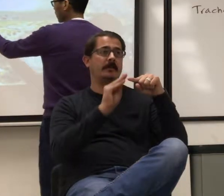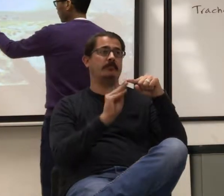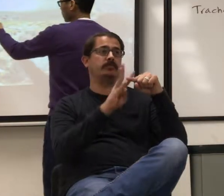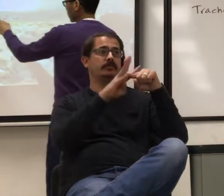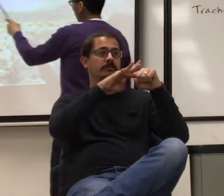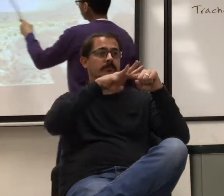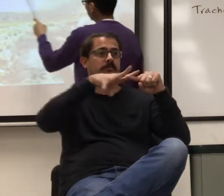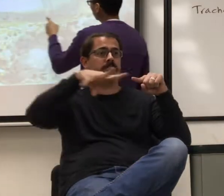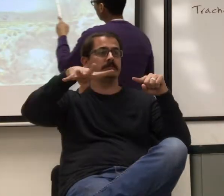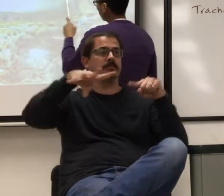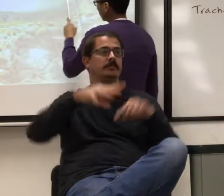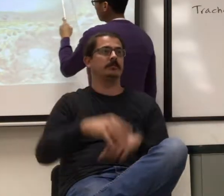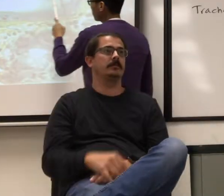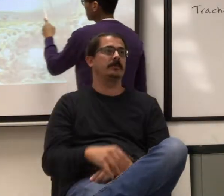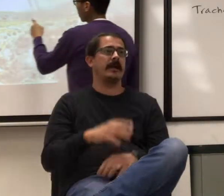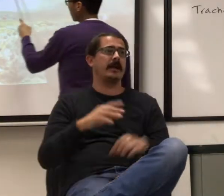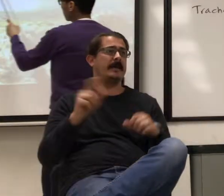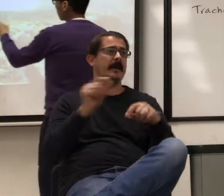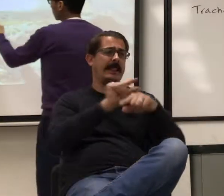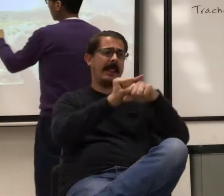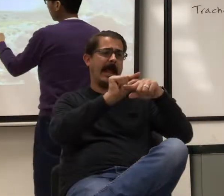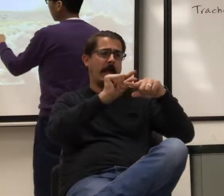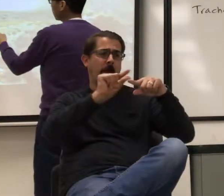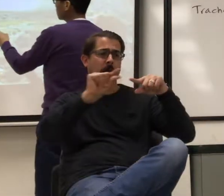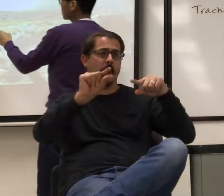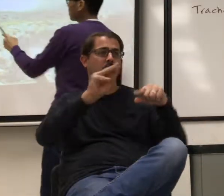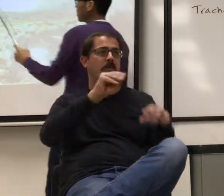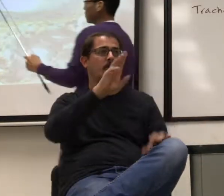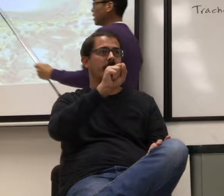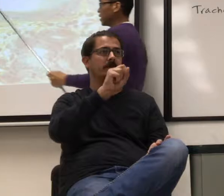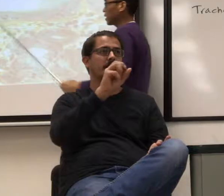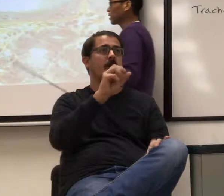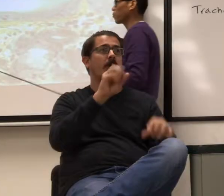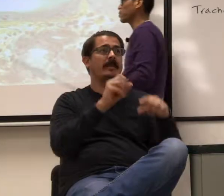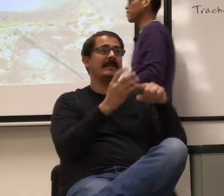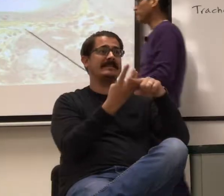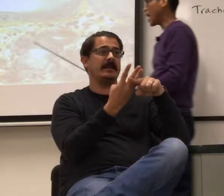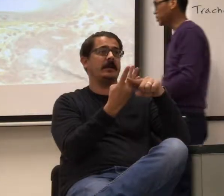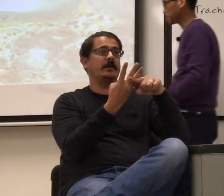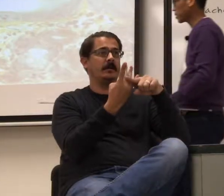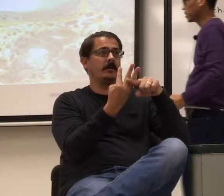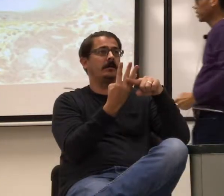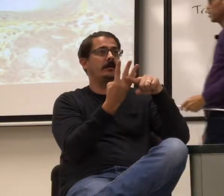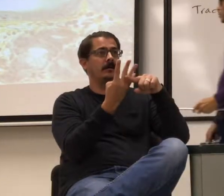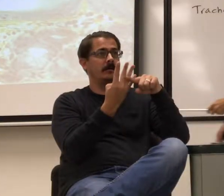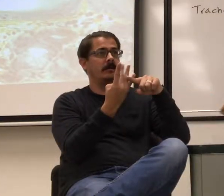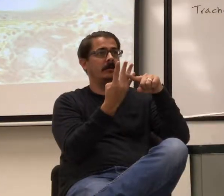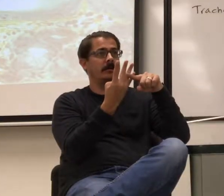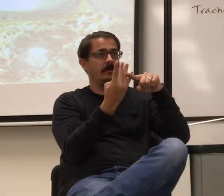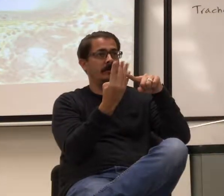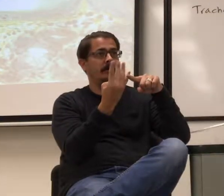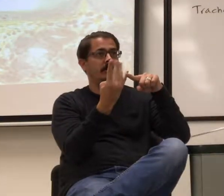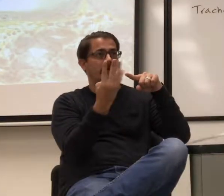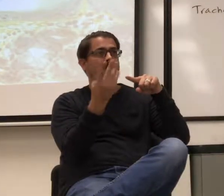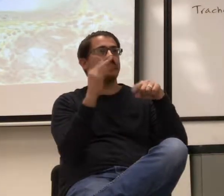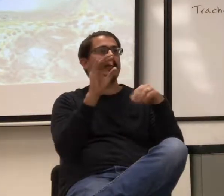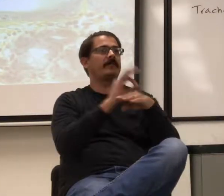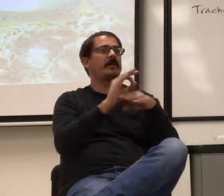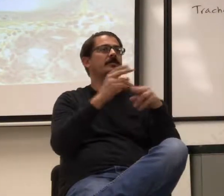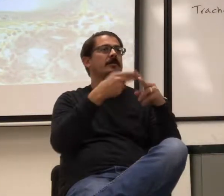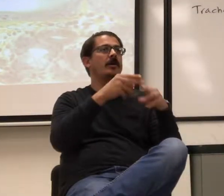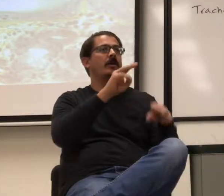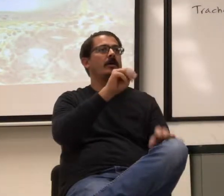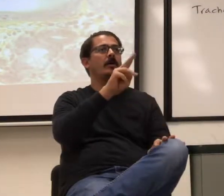there. So imagine a big layer of mucus on here, along with the cilia beating in a rhythmic fashion. there's a function called